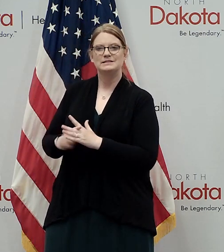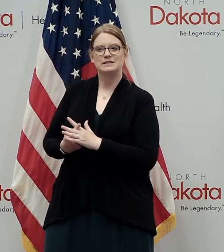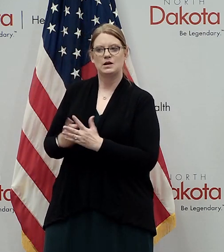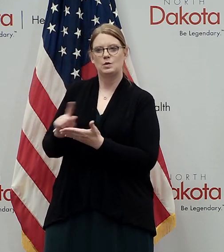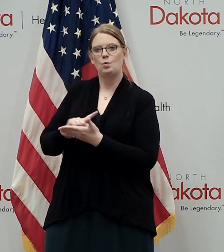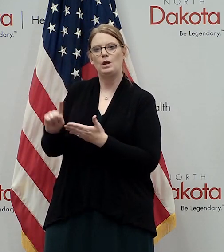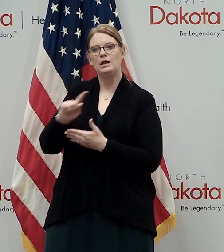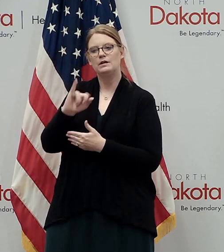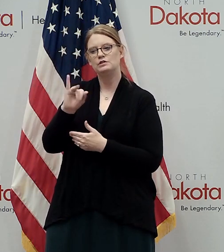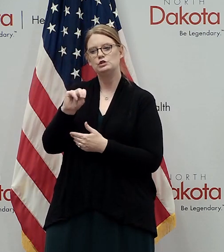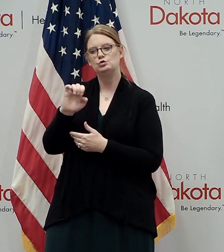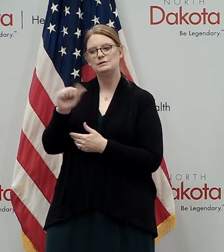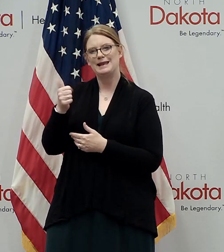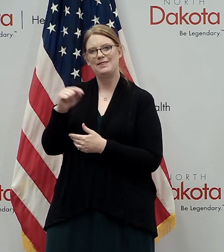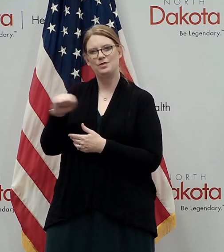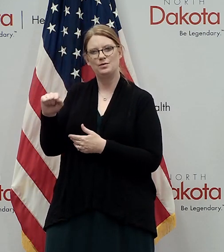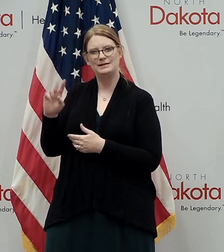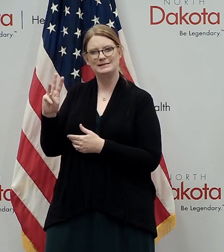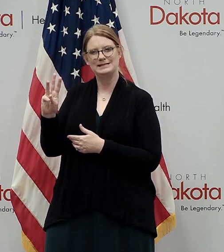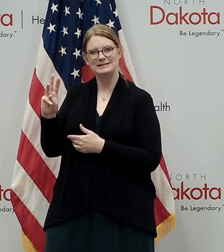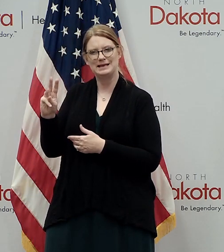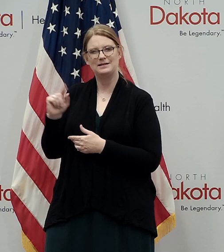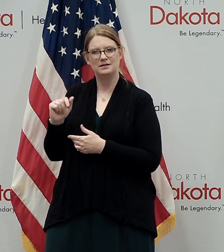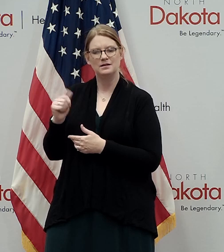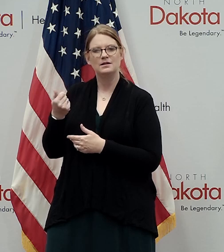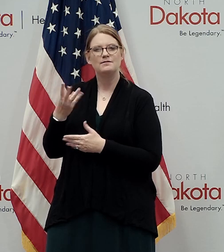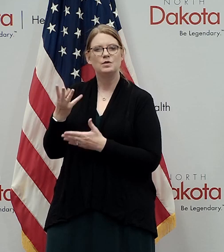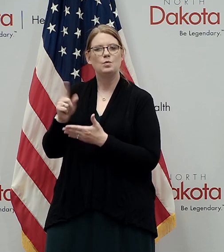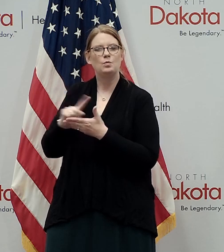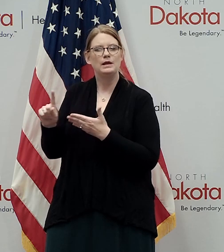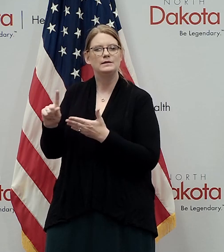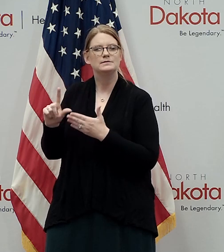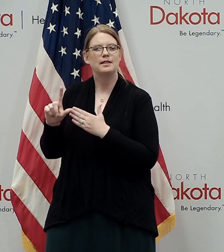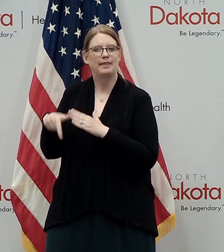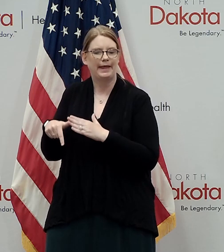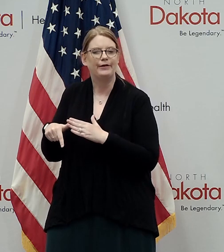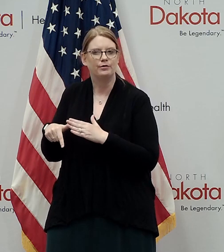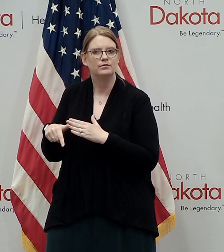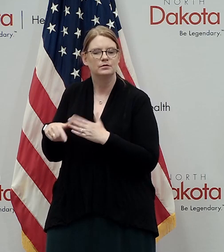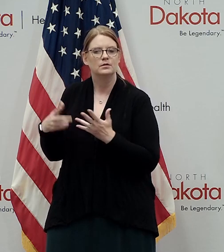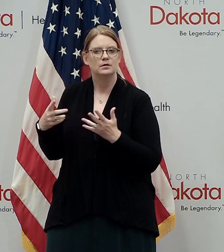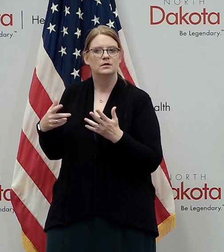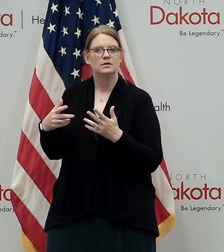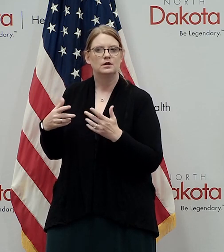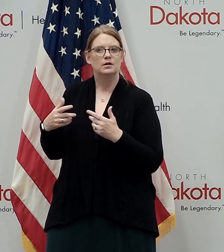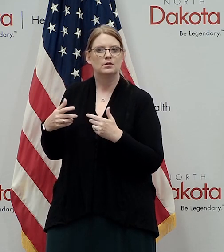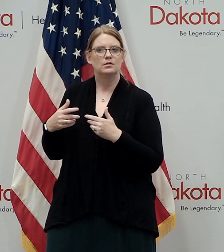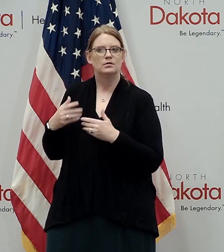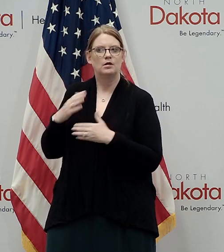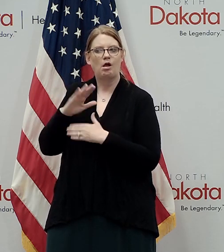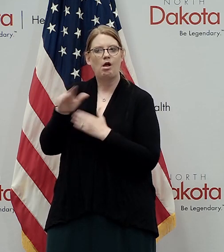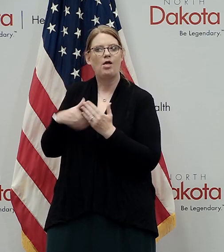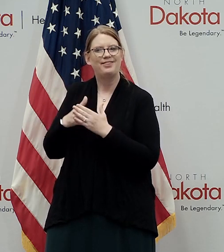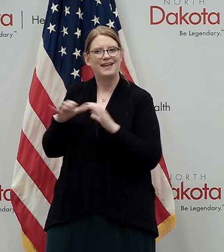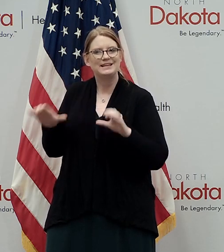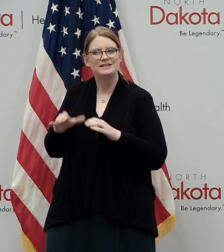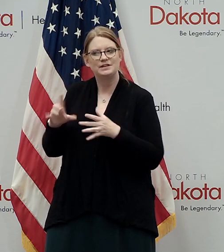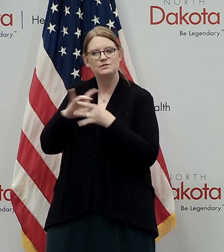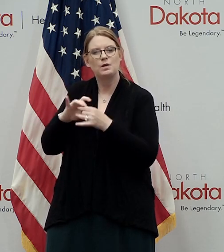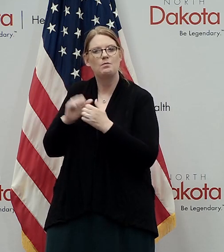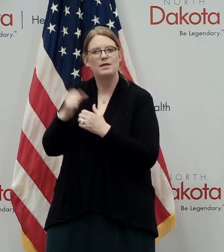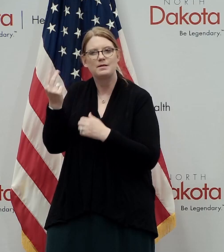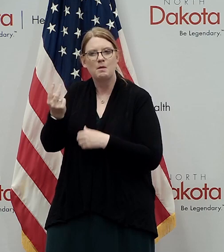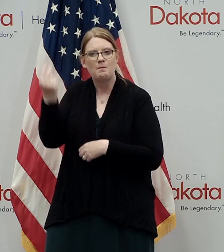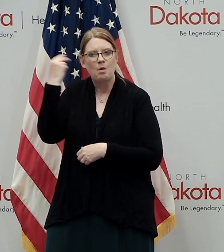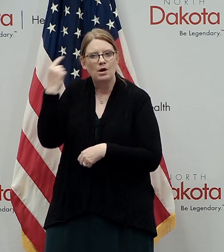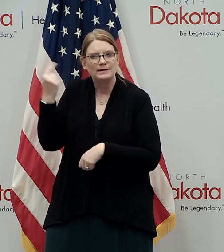of June 10th to June 16th. That was a couple weeks after all of the activities around the Memorial Day weekend